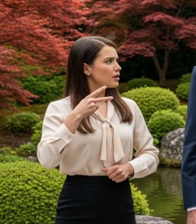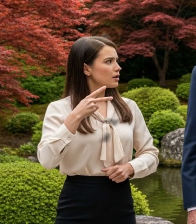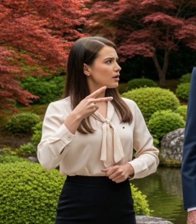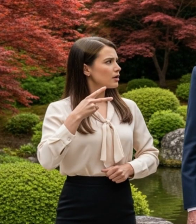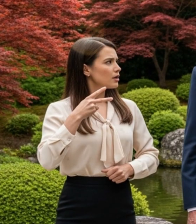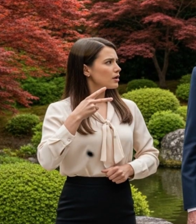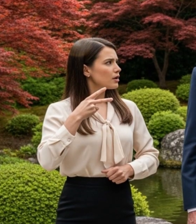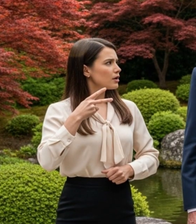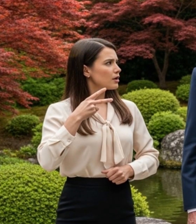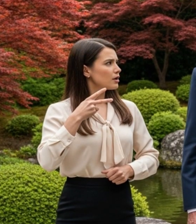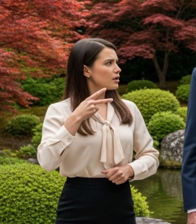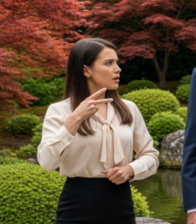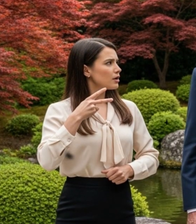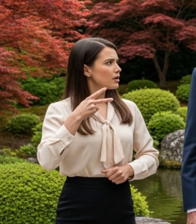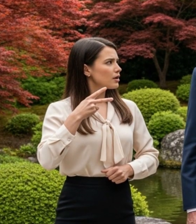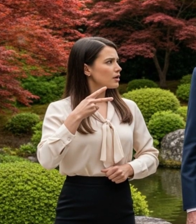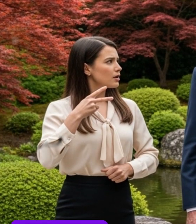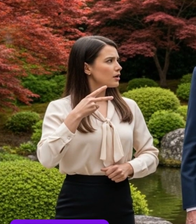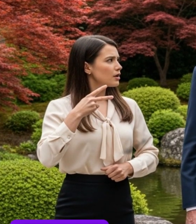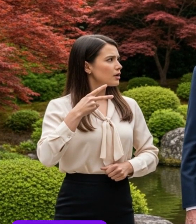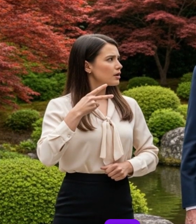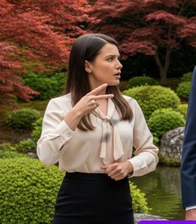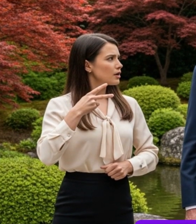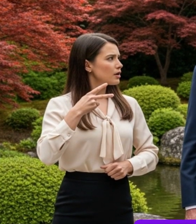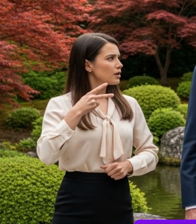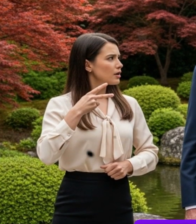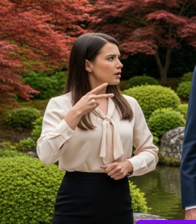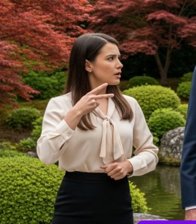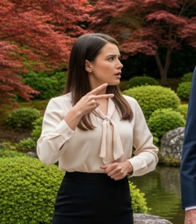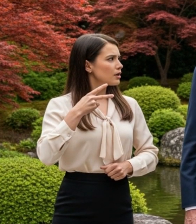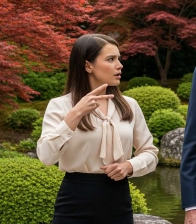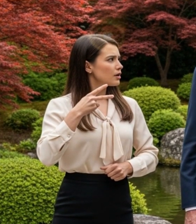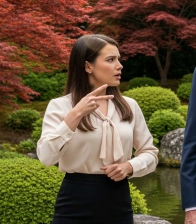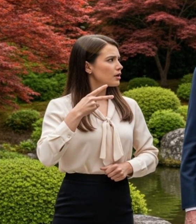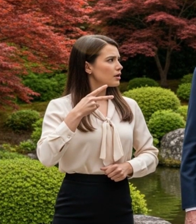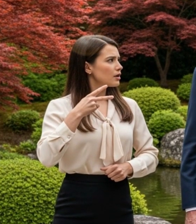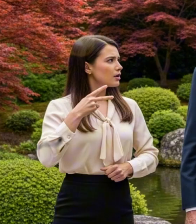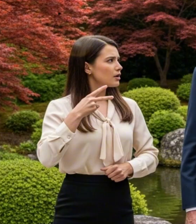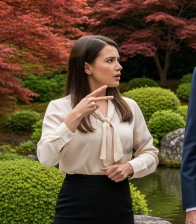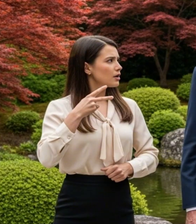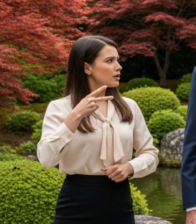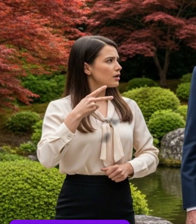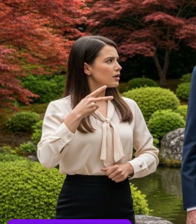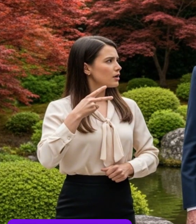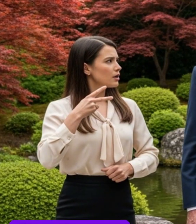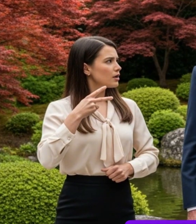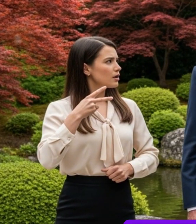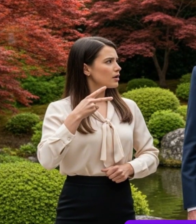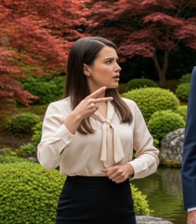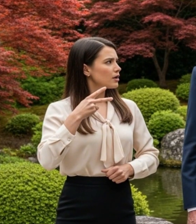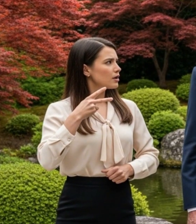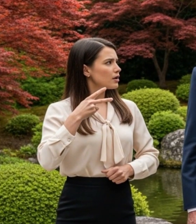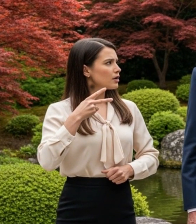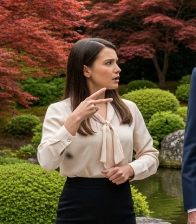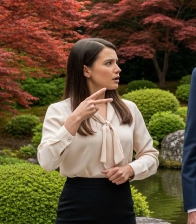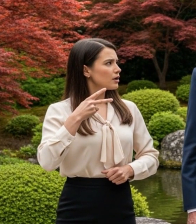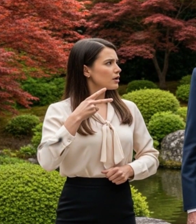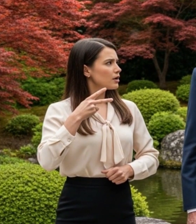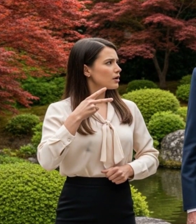I've been speaking with your son. Julian is brilliant. Mr. Thorne blinked, clearly taken aback by this bold